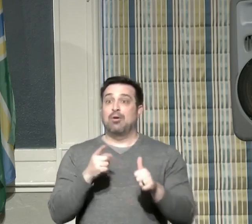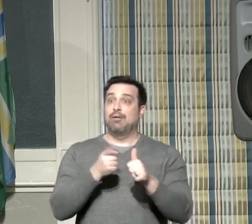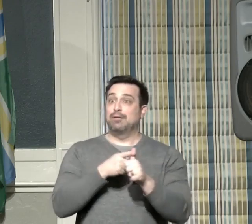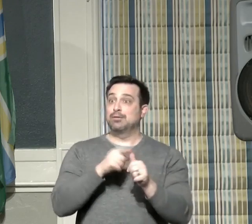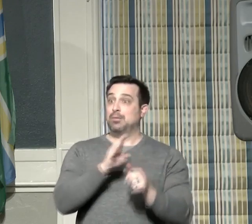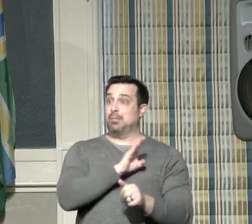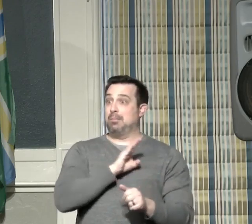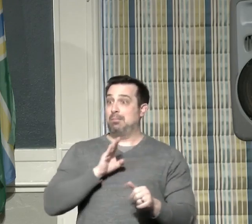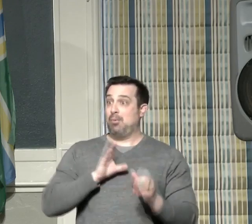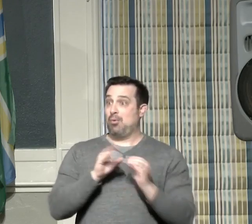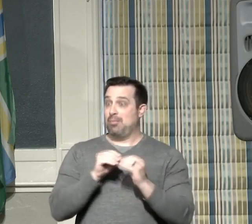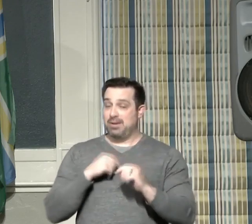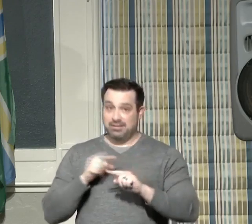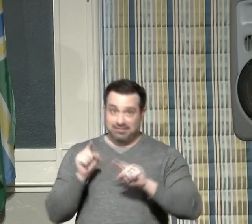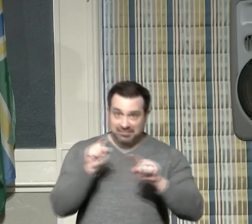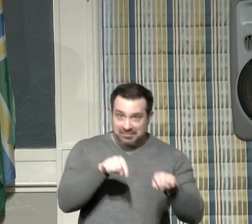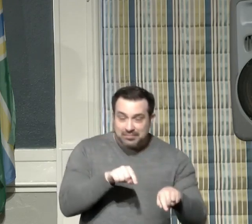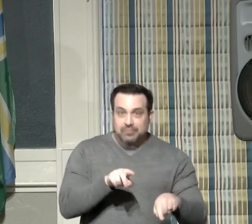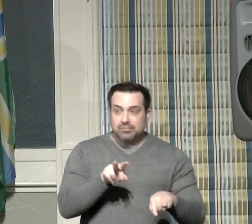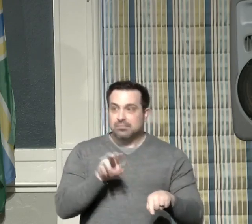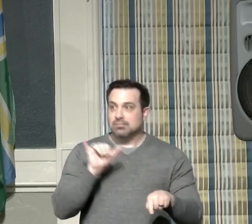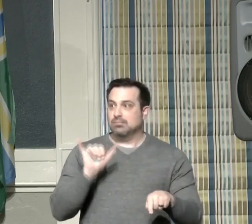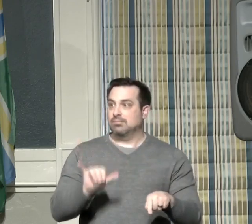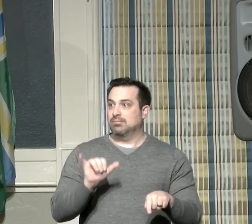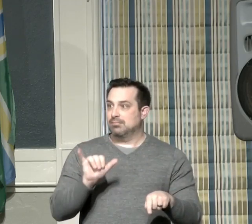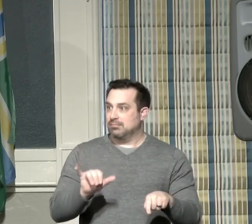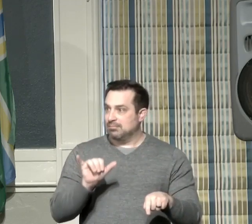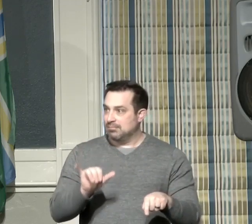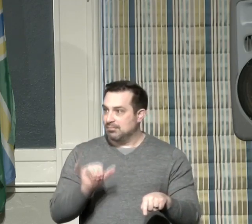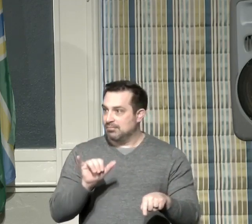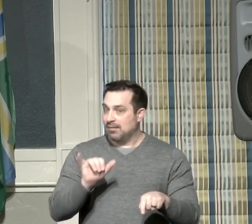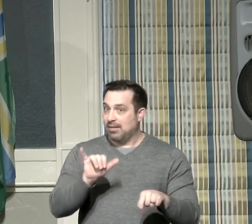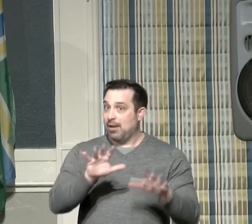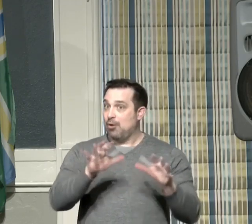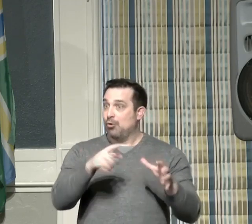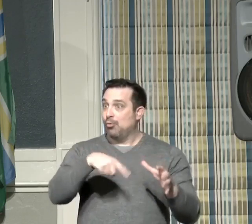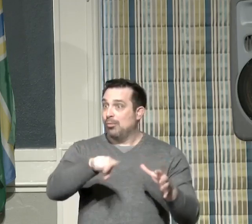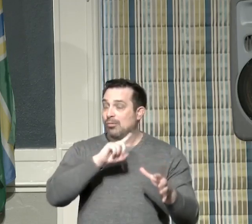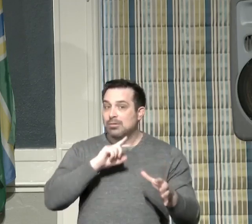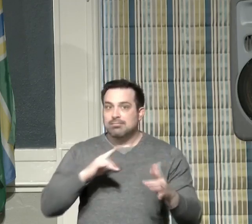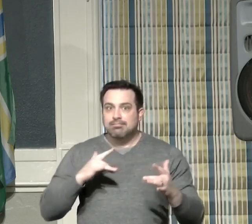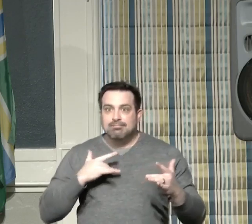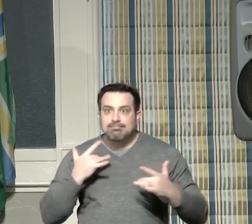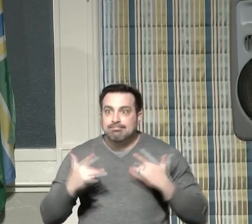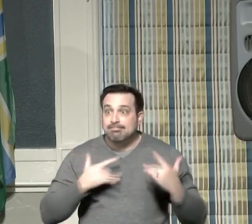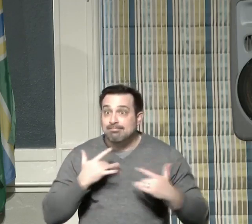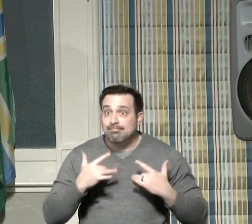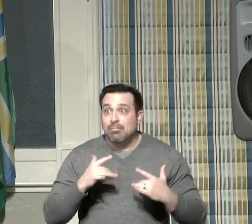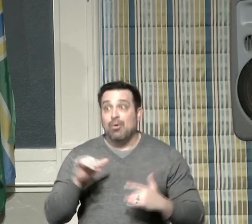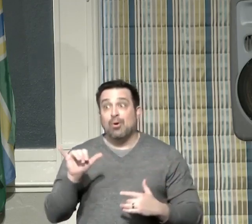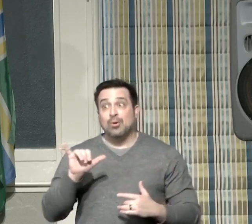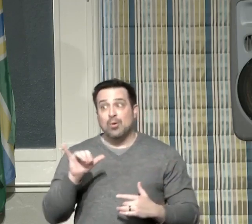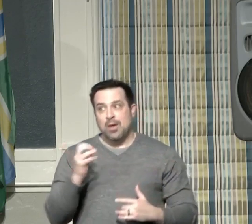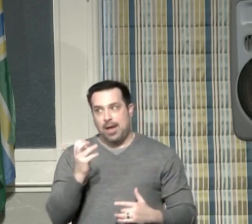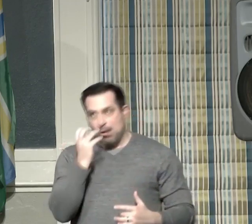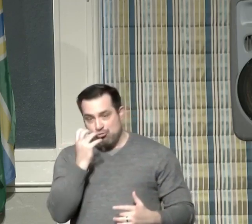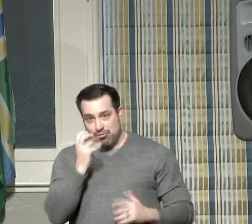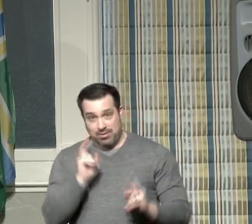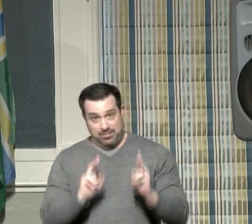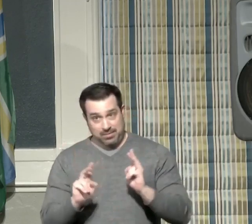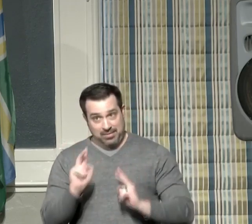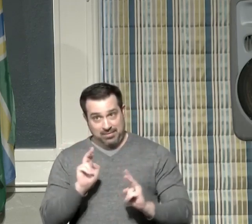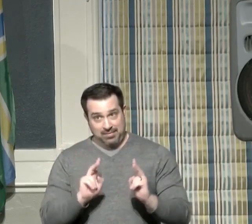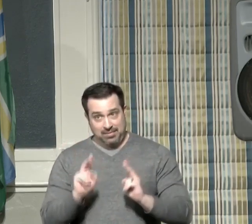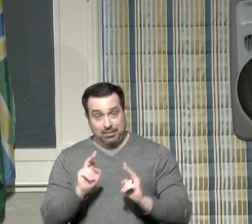board meeting, and what I found was a group of very excited and angry people who